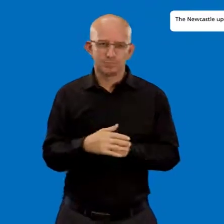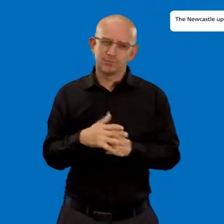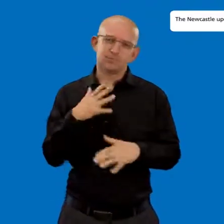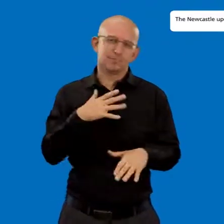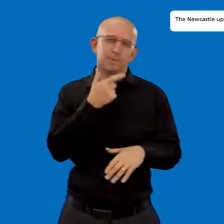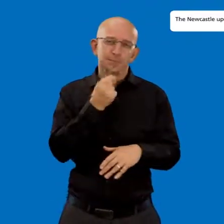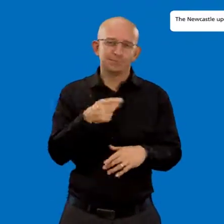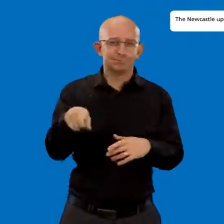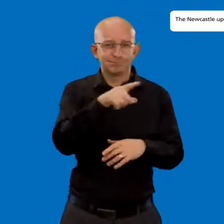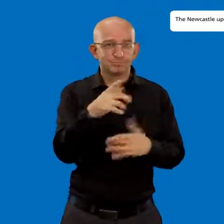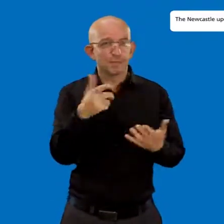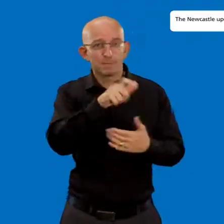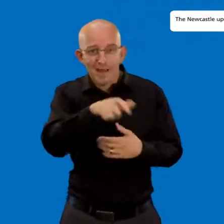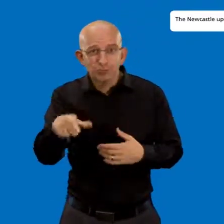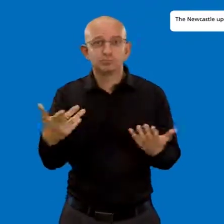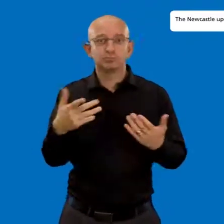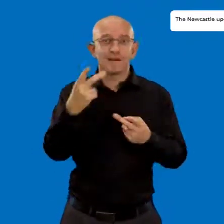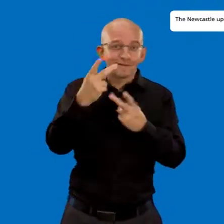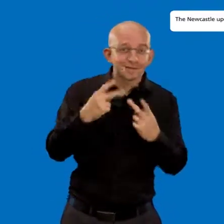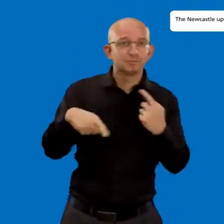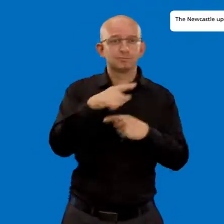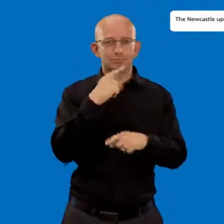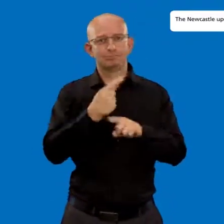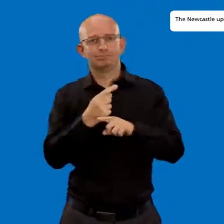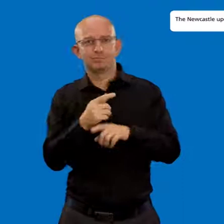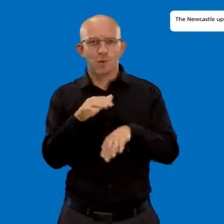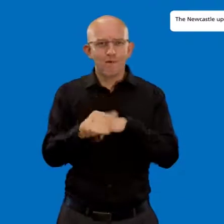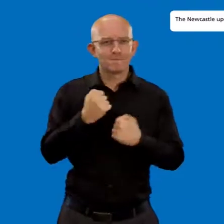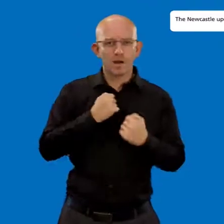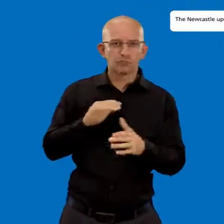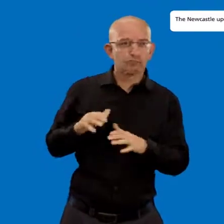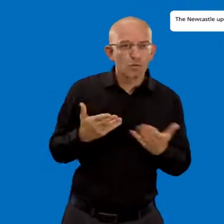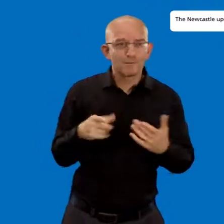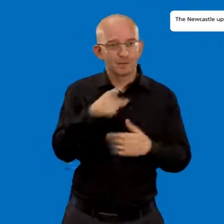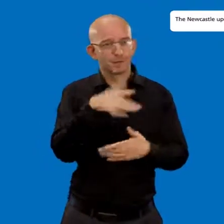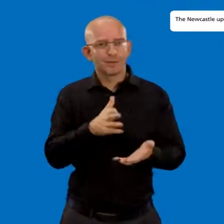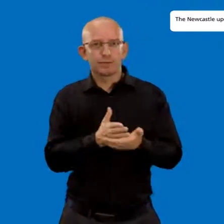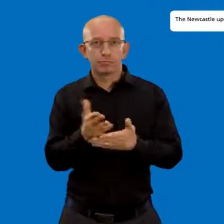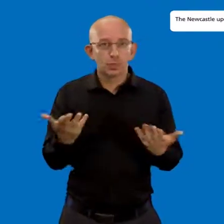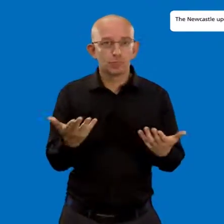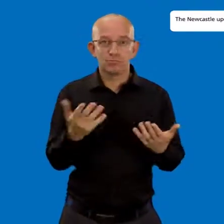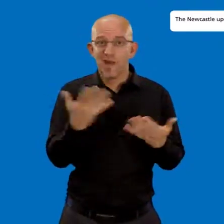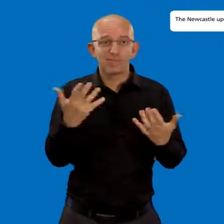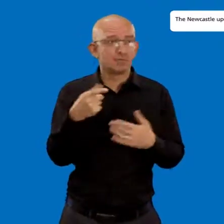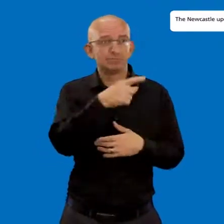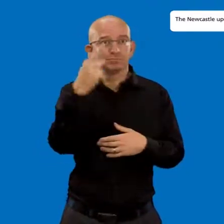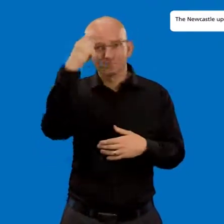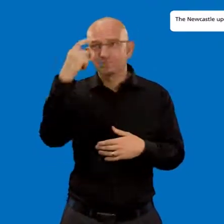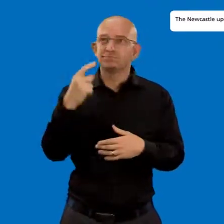We would wish to encourage patients and their visitors to comment on any aspects of the services they have experienced